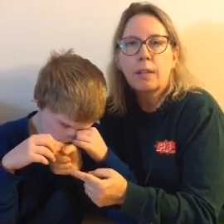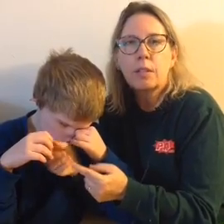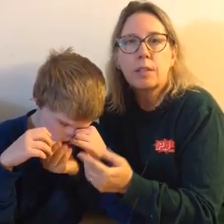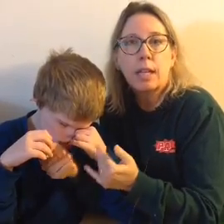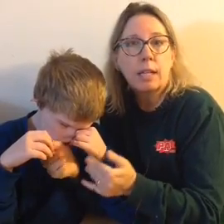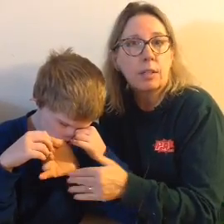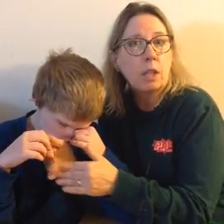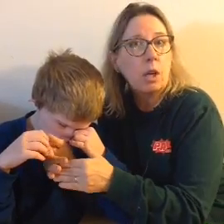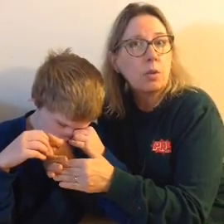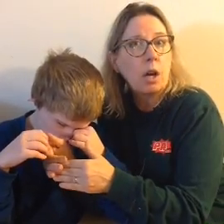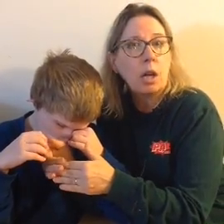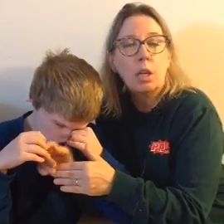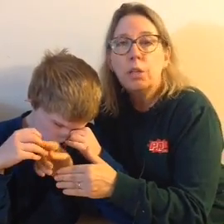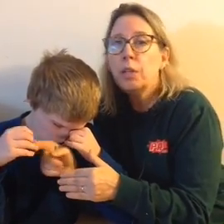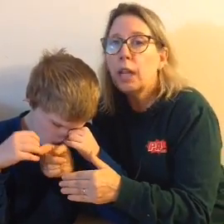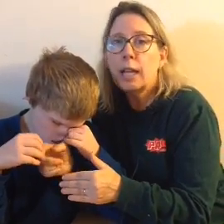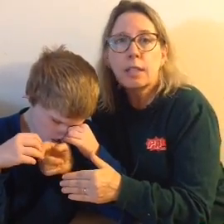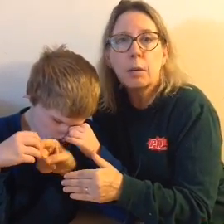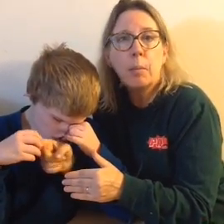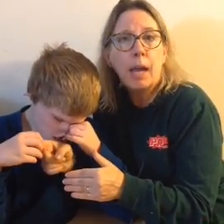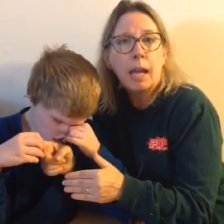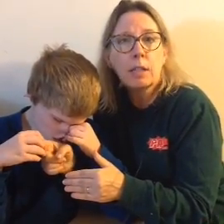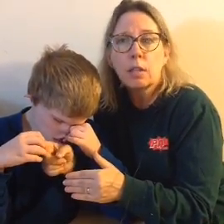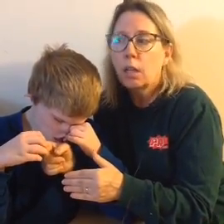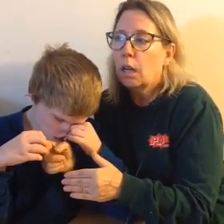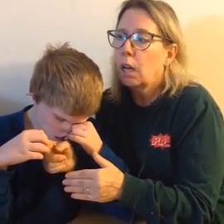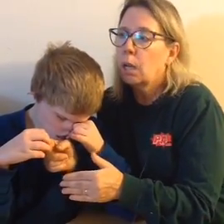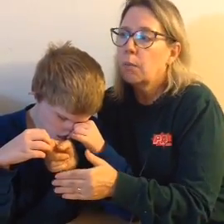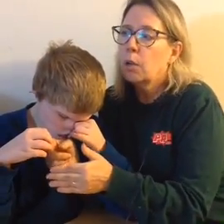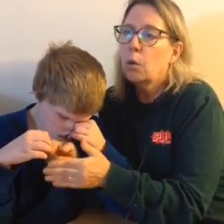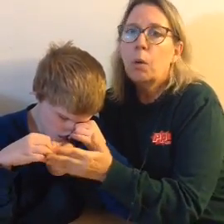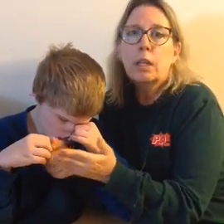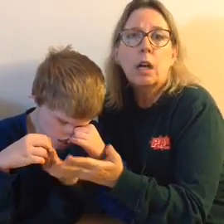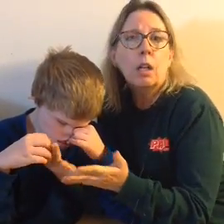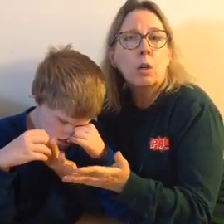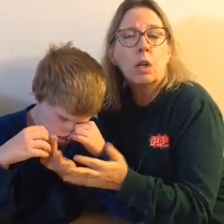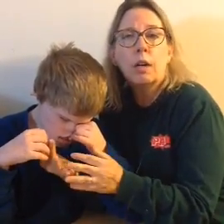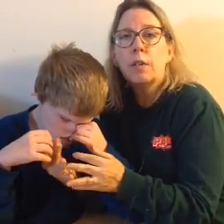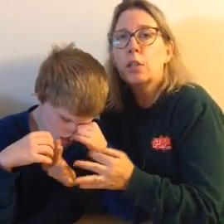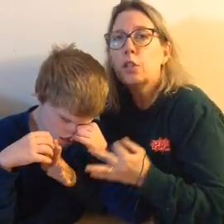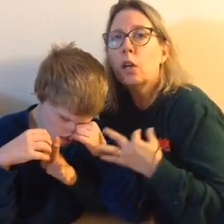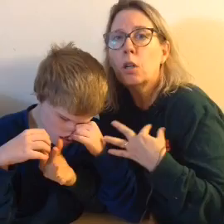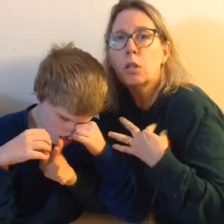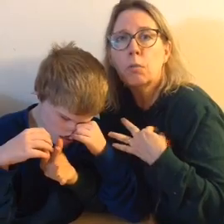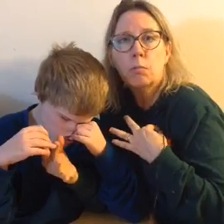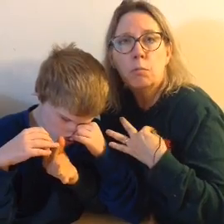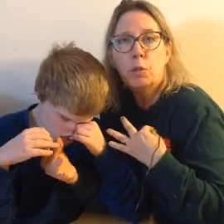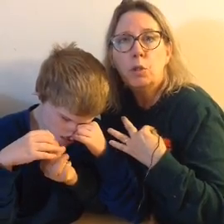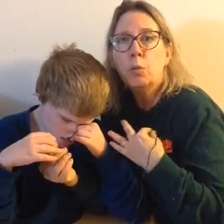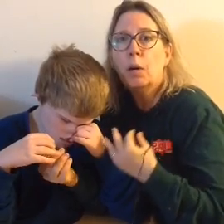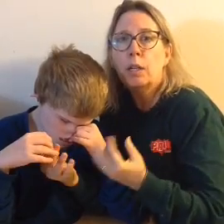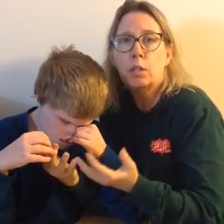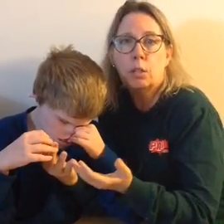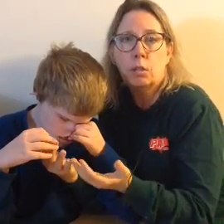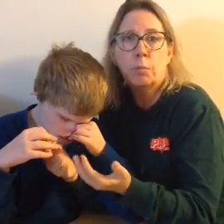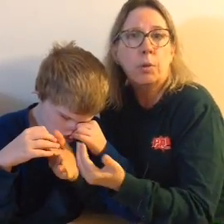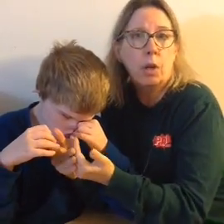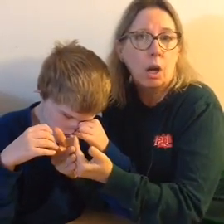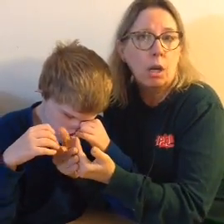is getting his clothes on, you can ask him, Max, what color of a shirt do you want to put on?